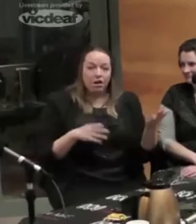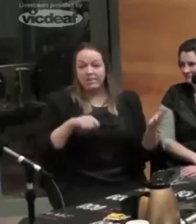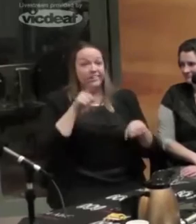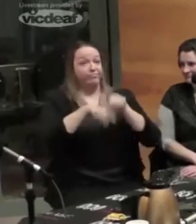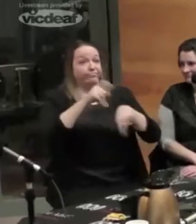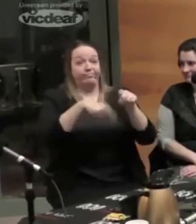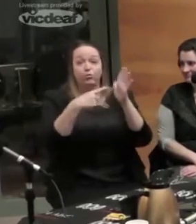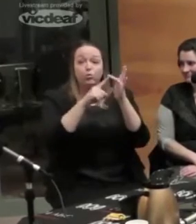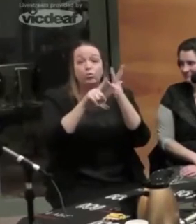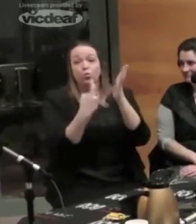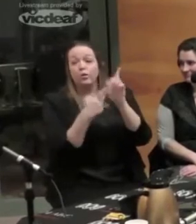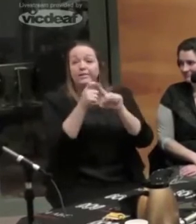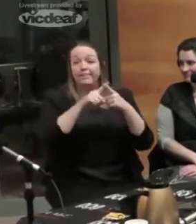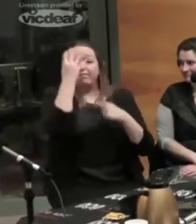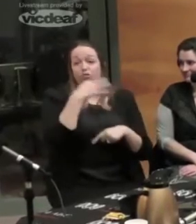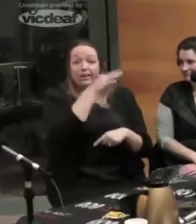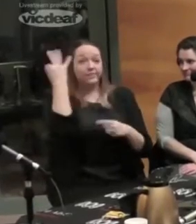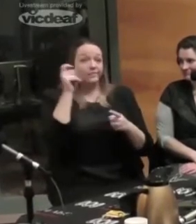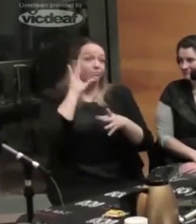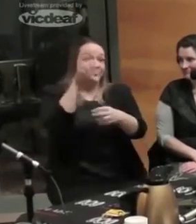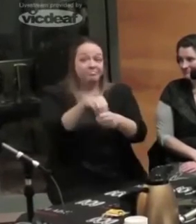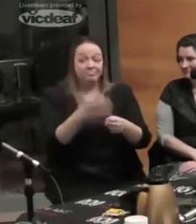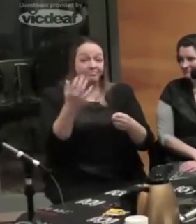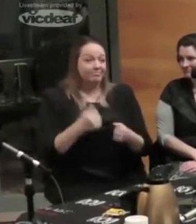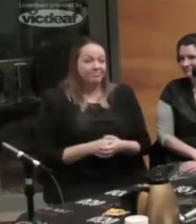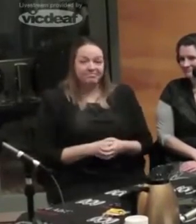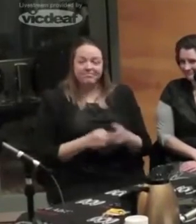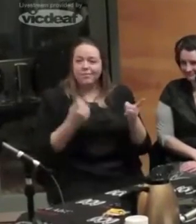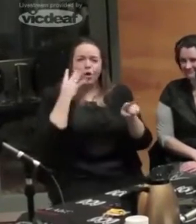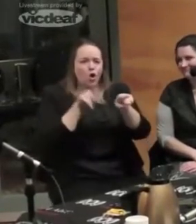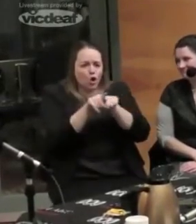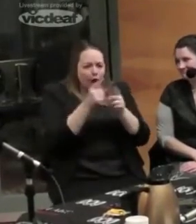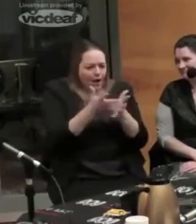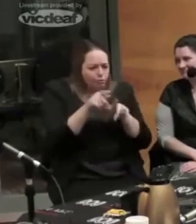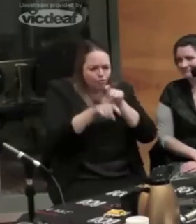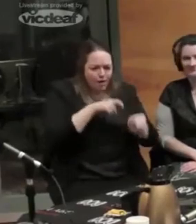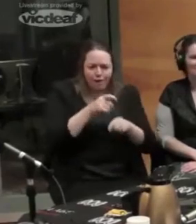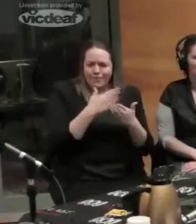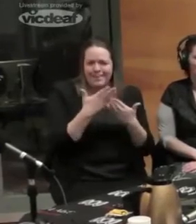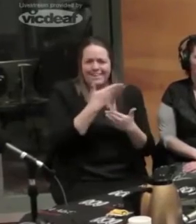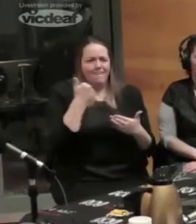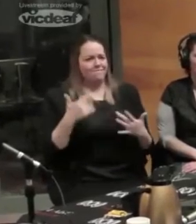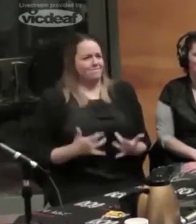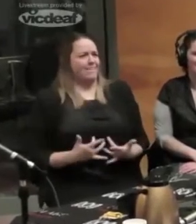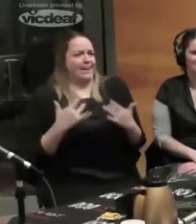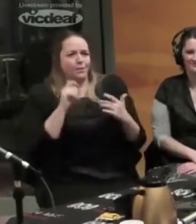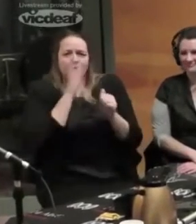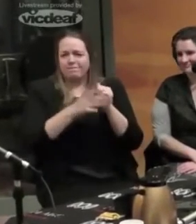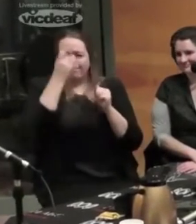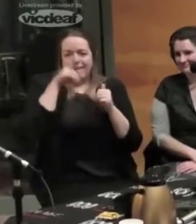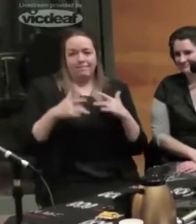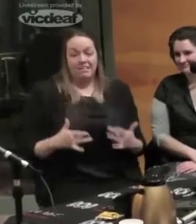know it. It's a pretty good moment, though, isn't it, in your life when you learn how to ride a bike for the first time. Yeah. Apparently a skill you'll never forget.